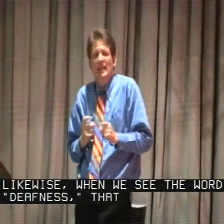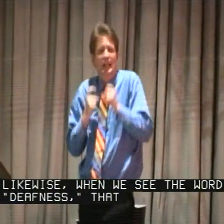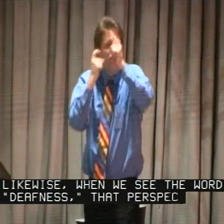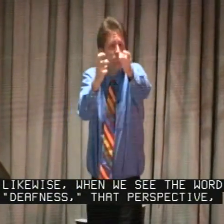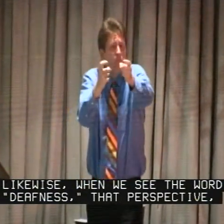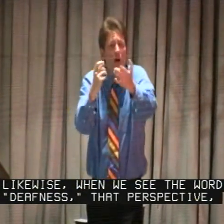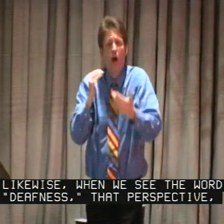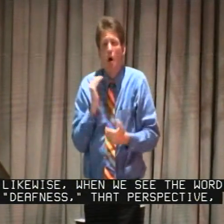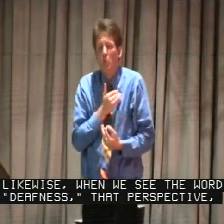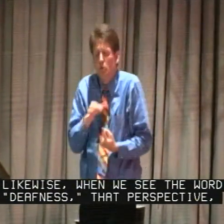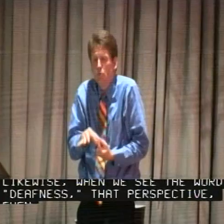to